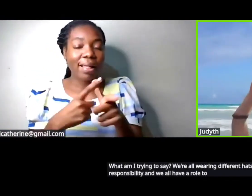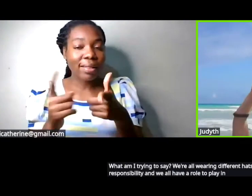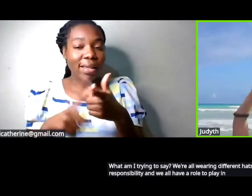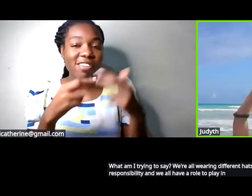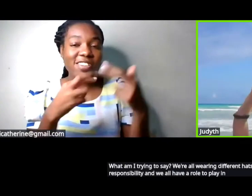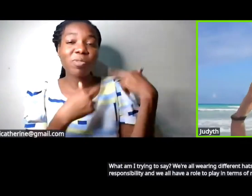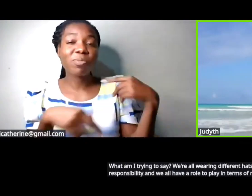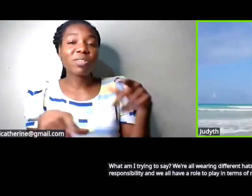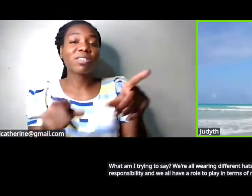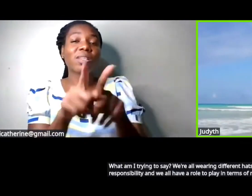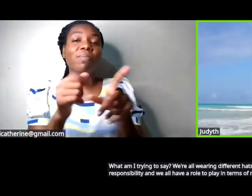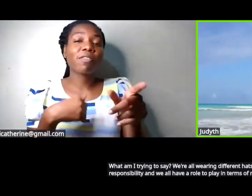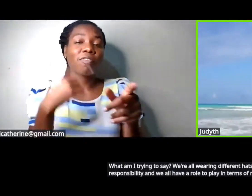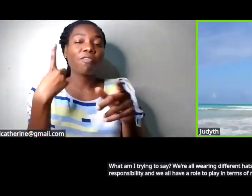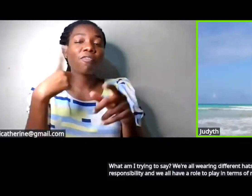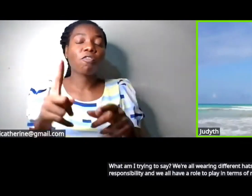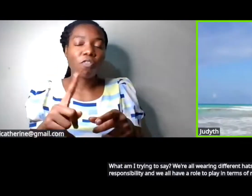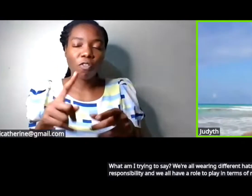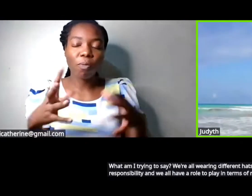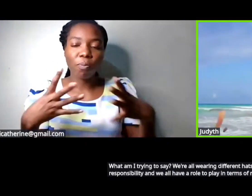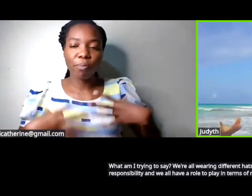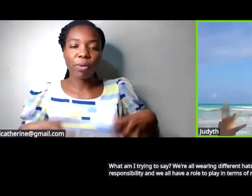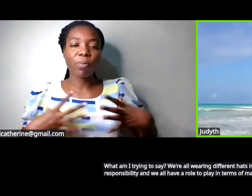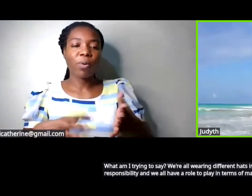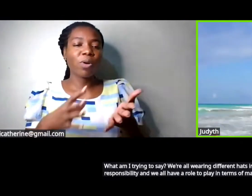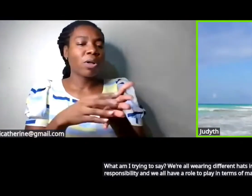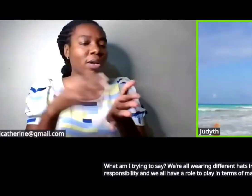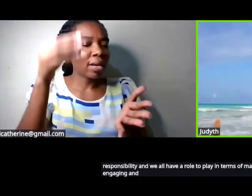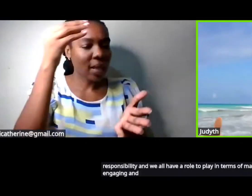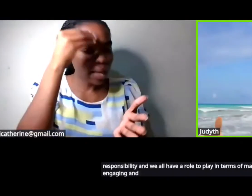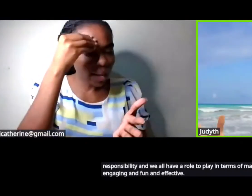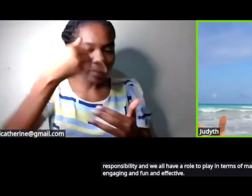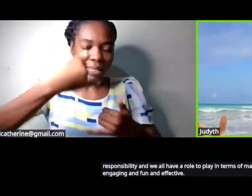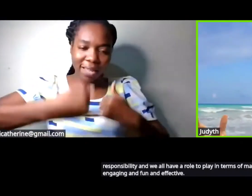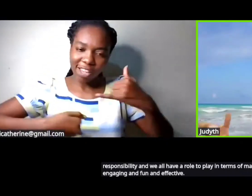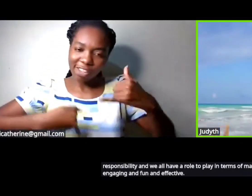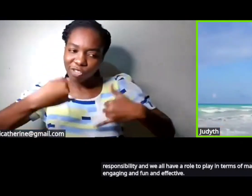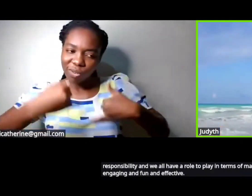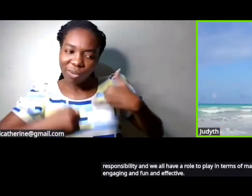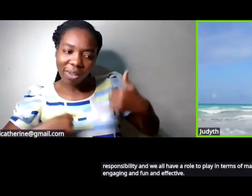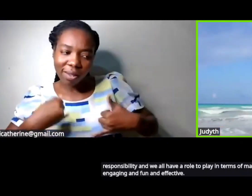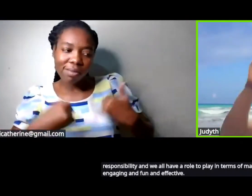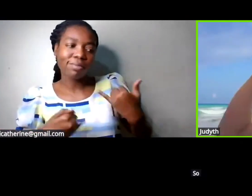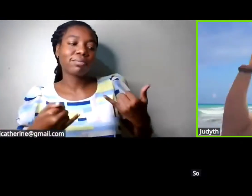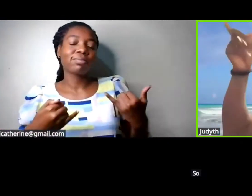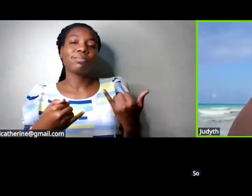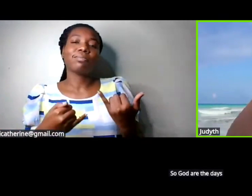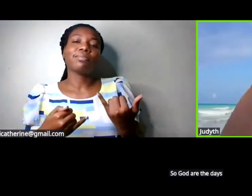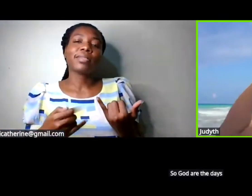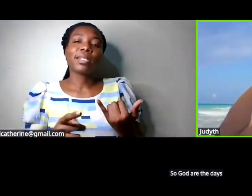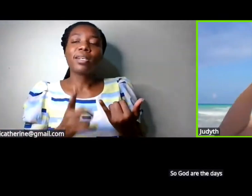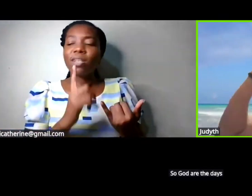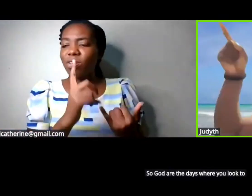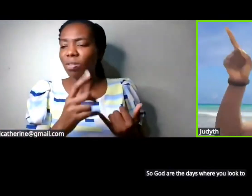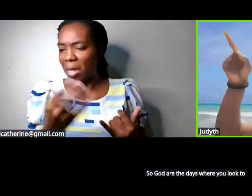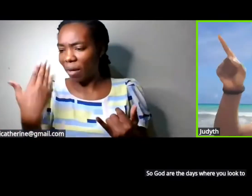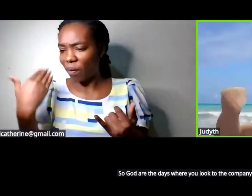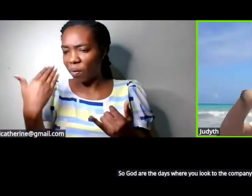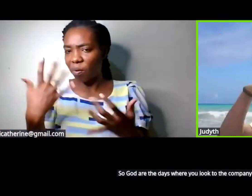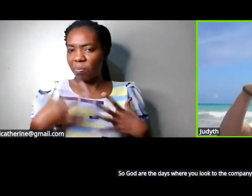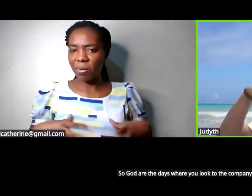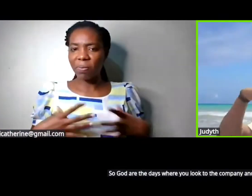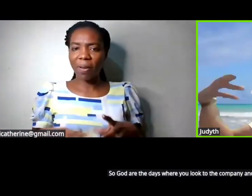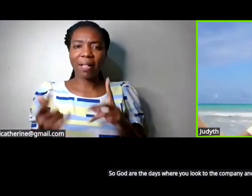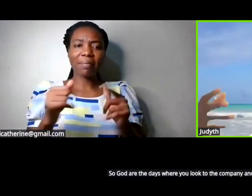making learning engaging and fun and effective. So gone are the days where you look to the company and say, I want you to train